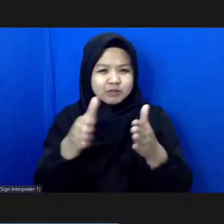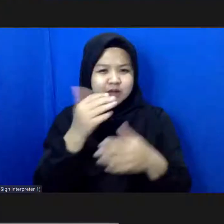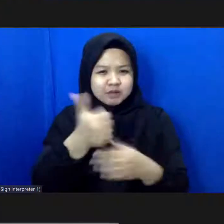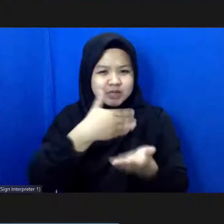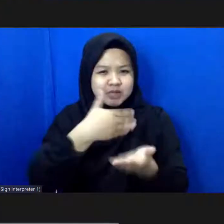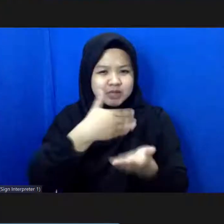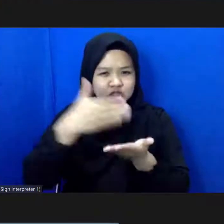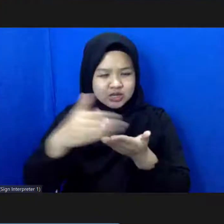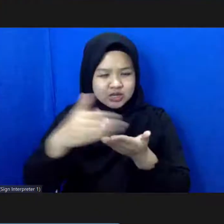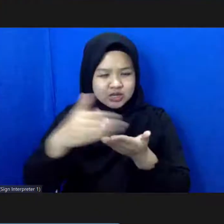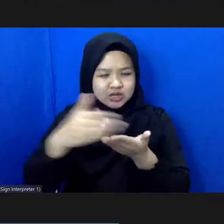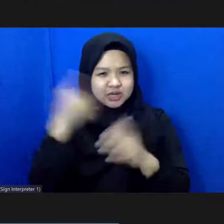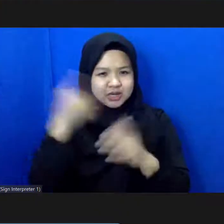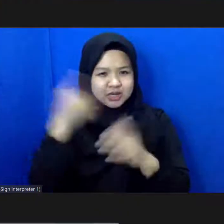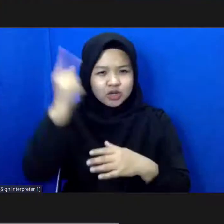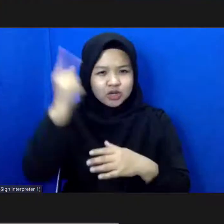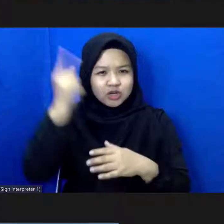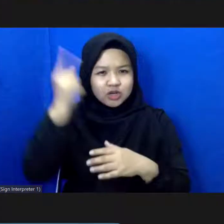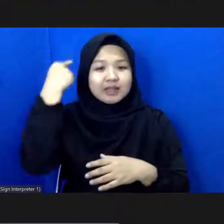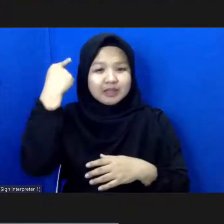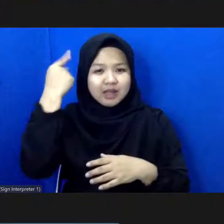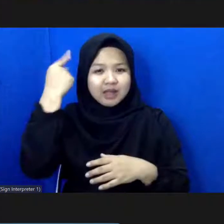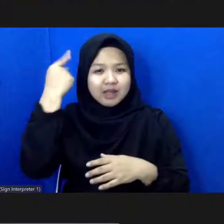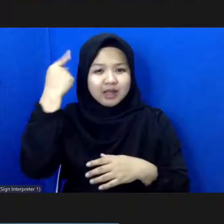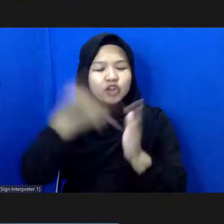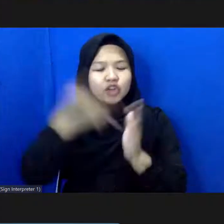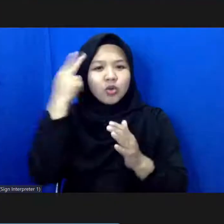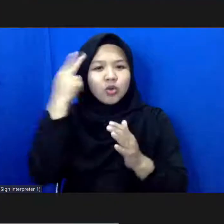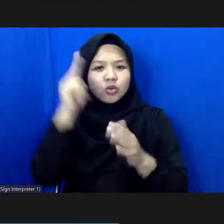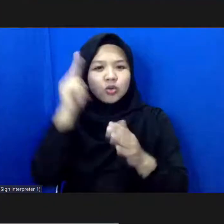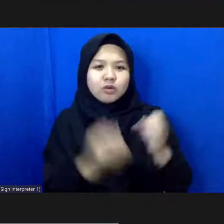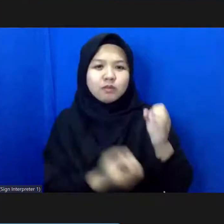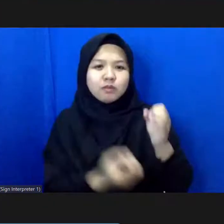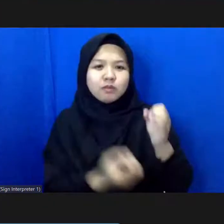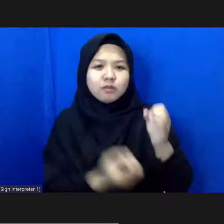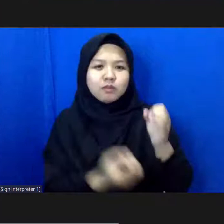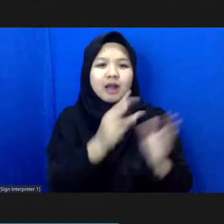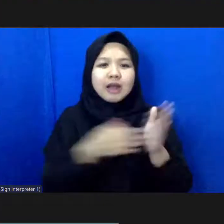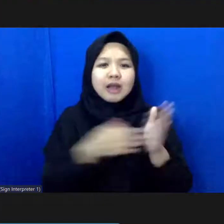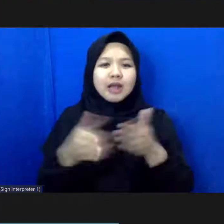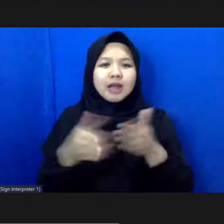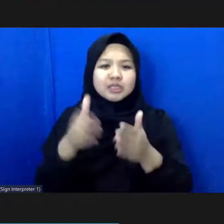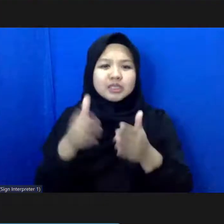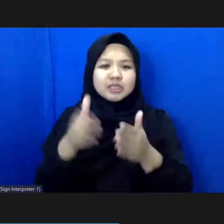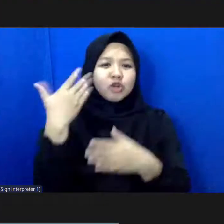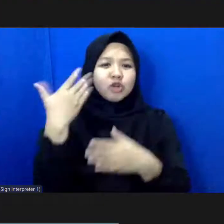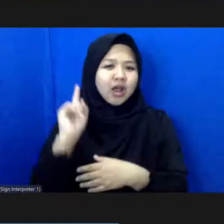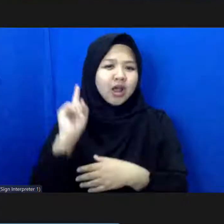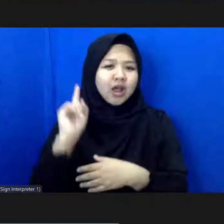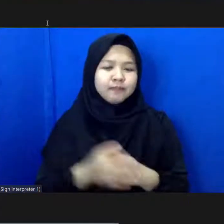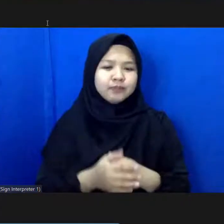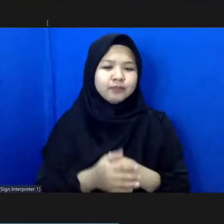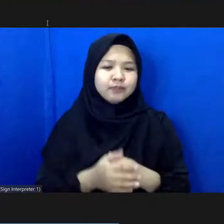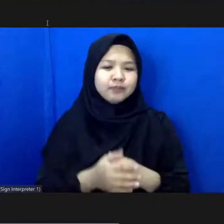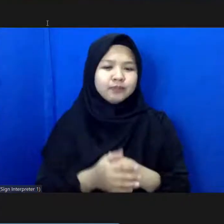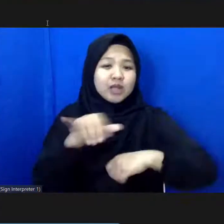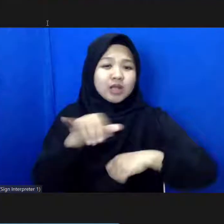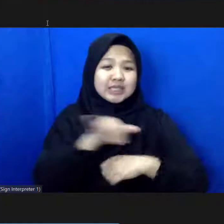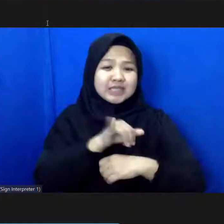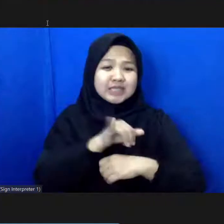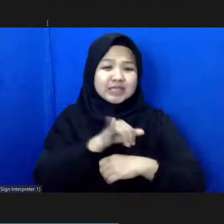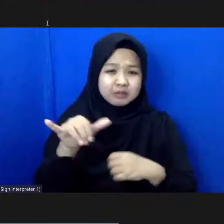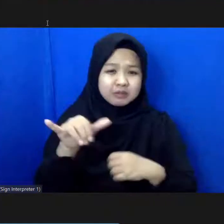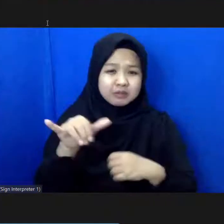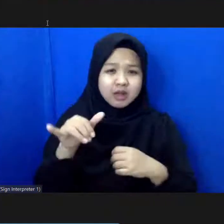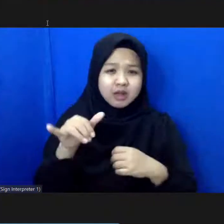national government to improve their mechanisms. At the same time, also it